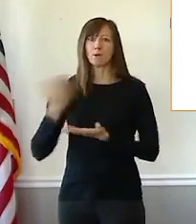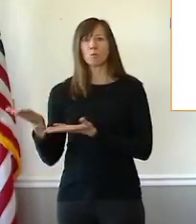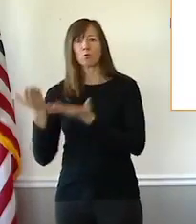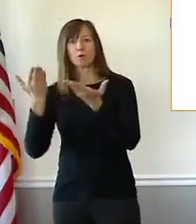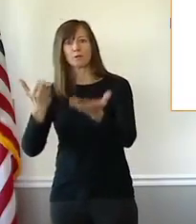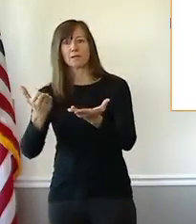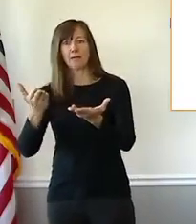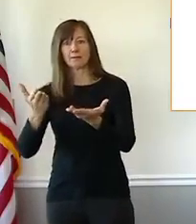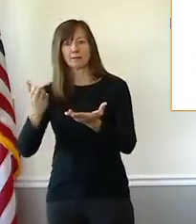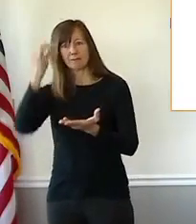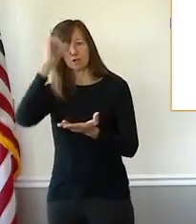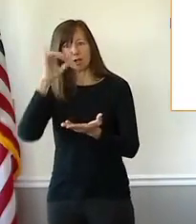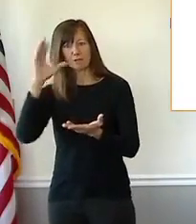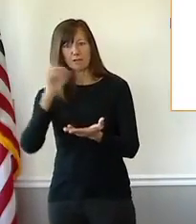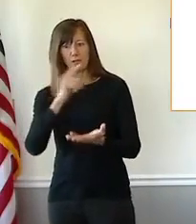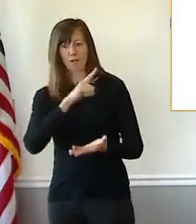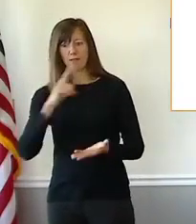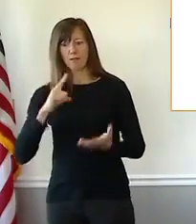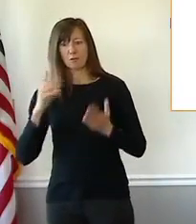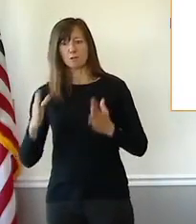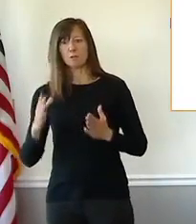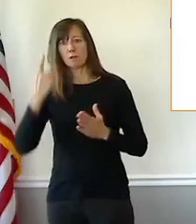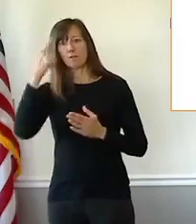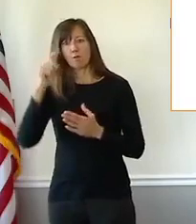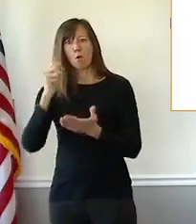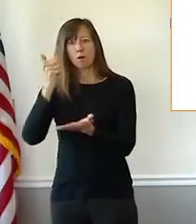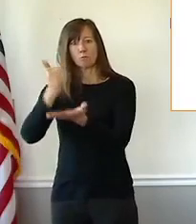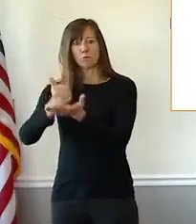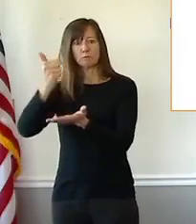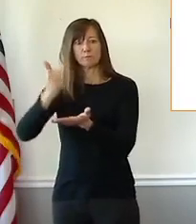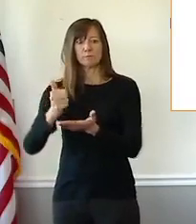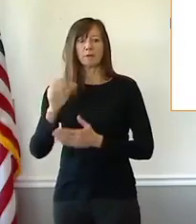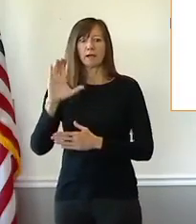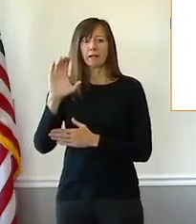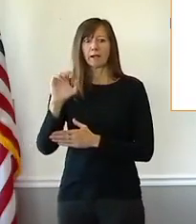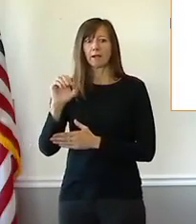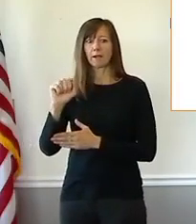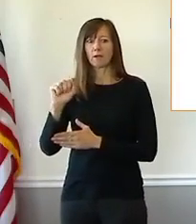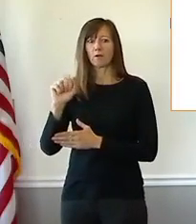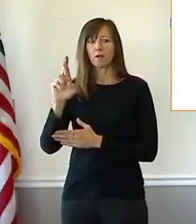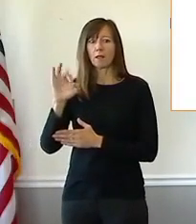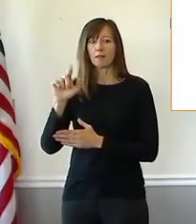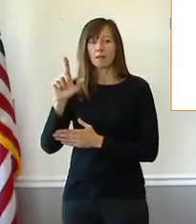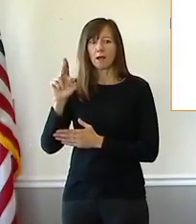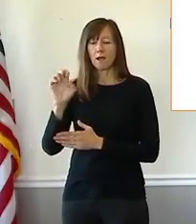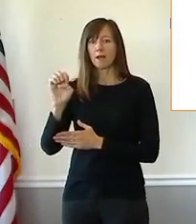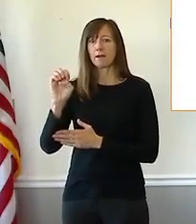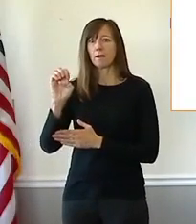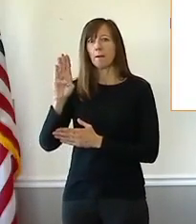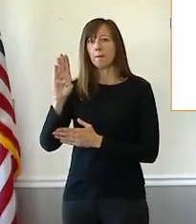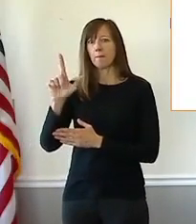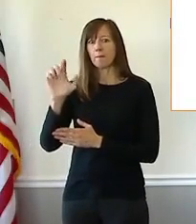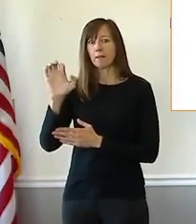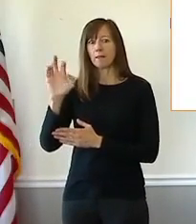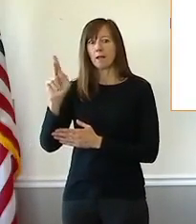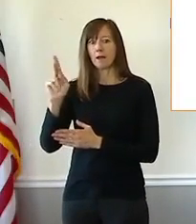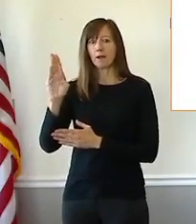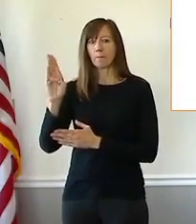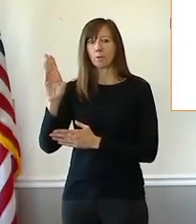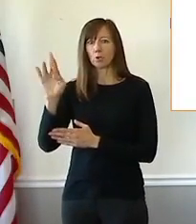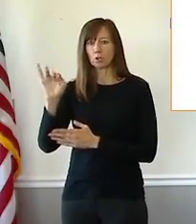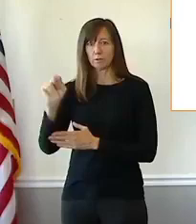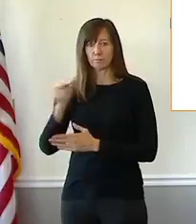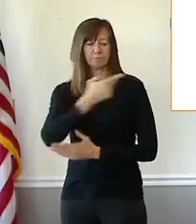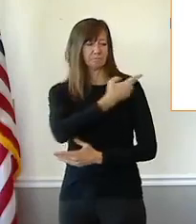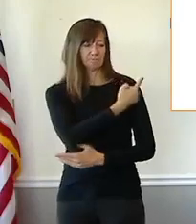county legislature for appointment Caroline Blackburn. Caroline has served as chief assistant to the county attorney.